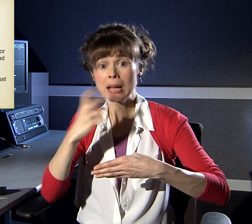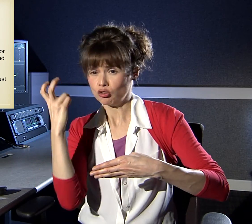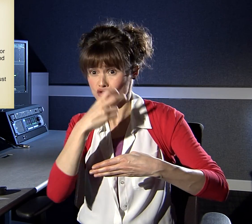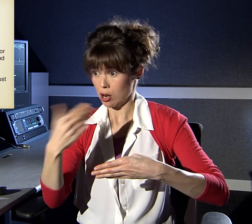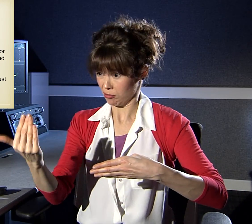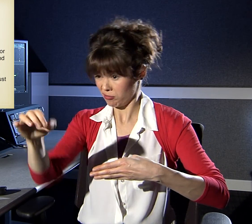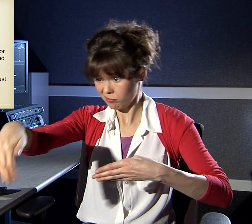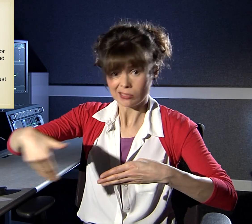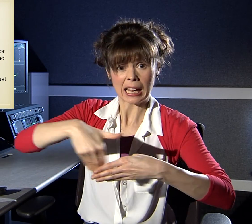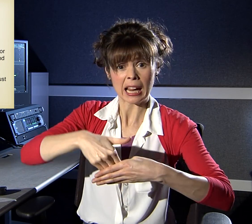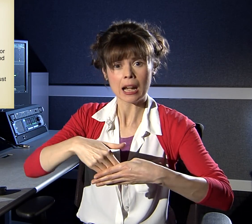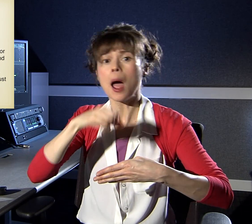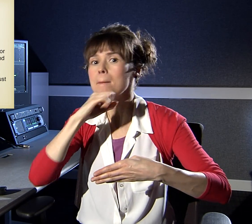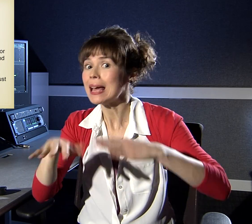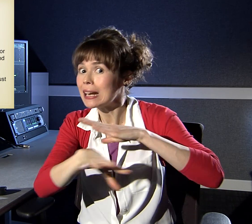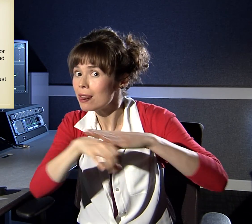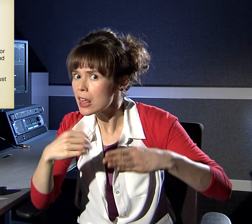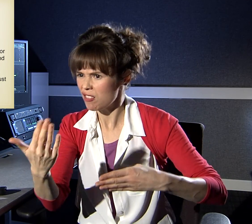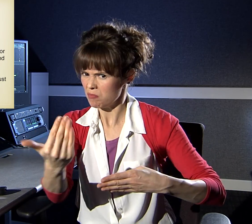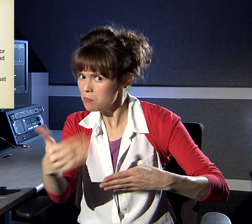taverns must join Henry's army.